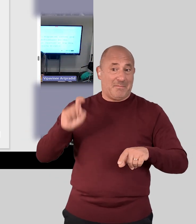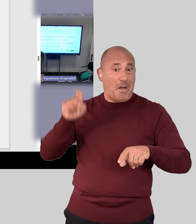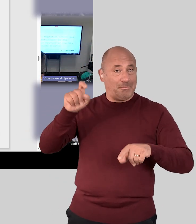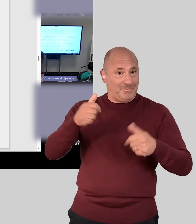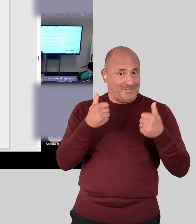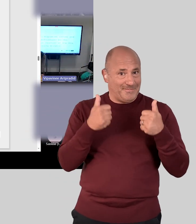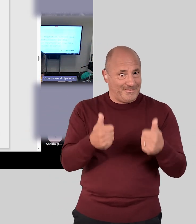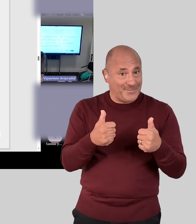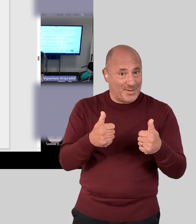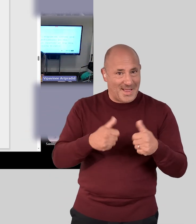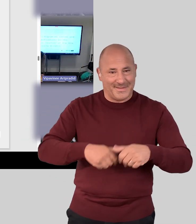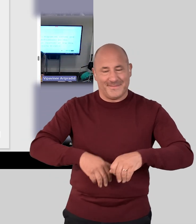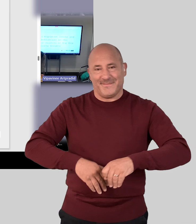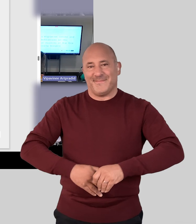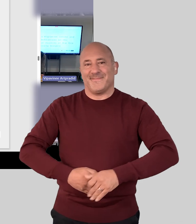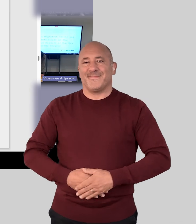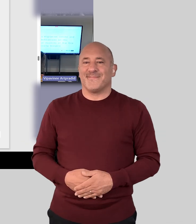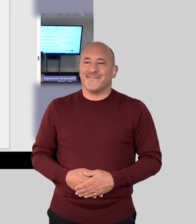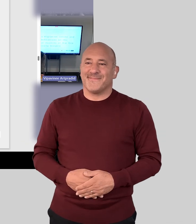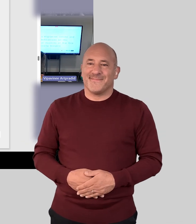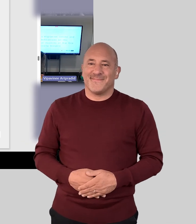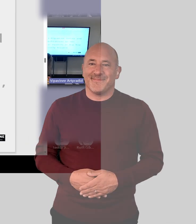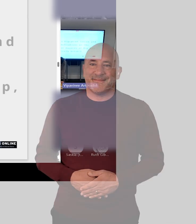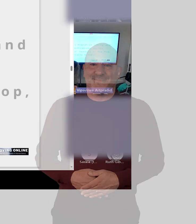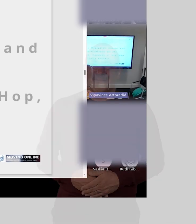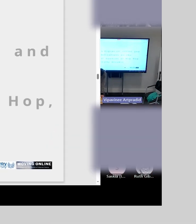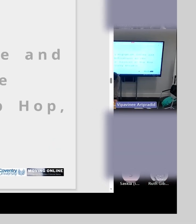to play a little bit of music.